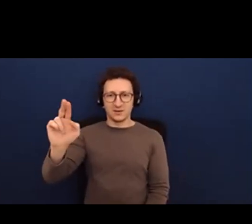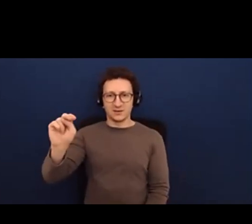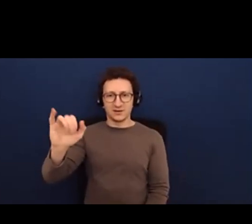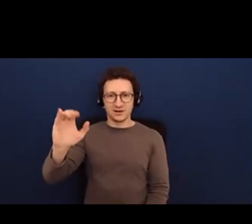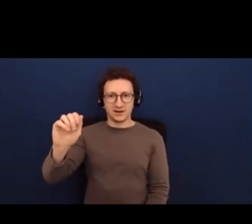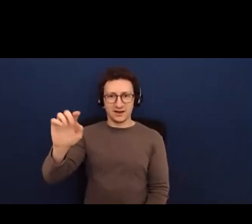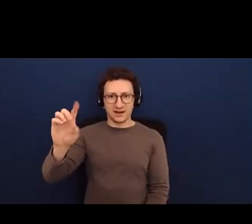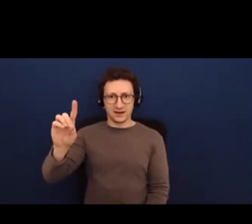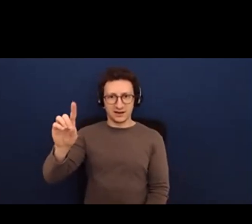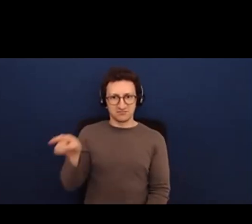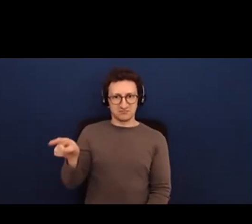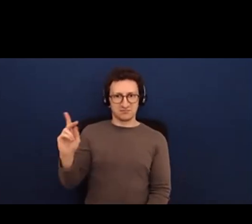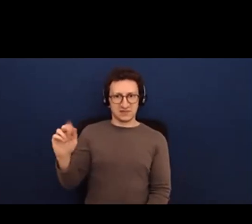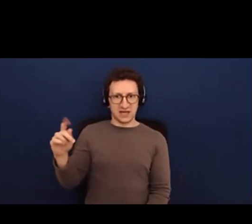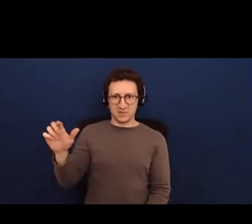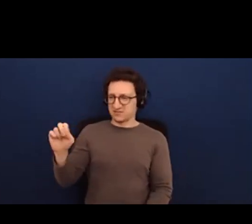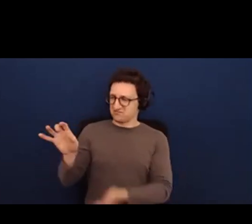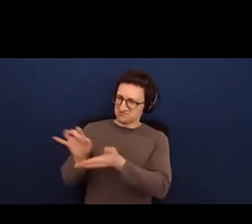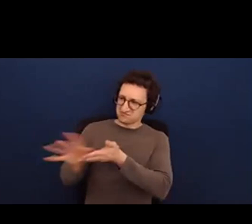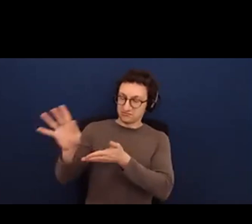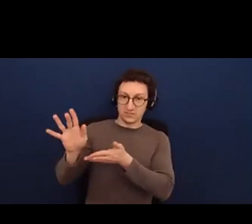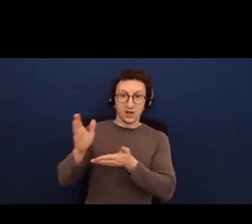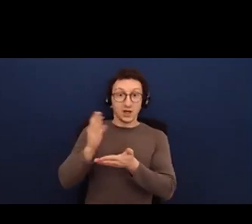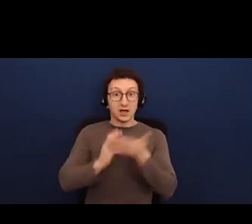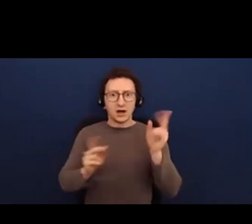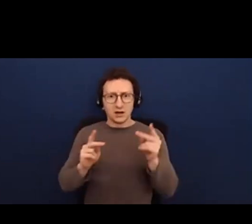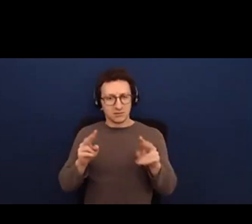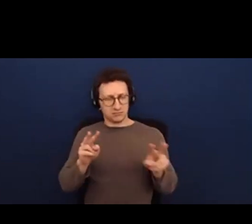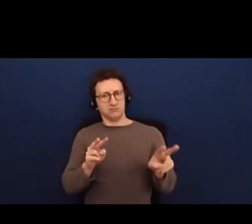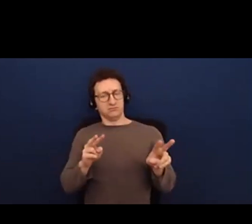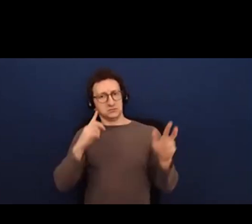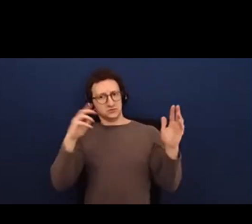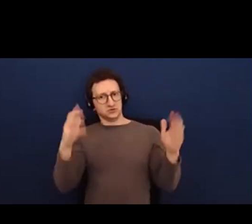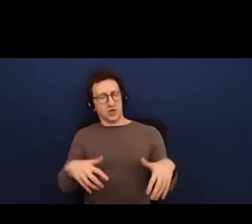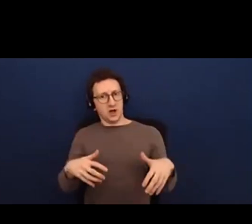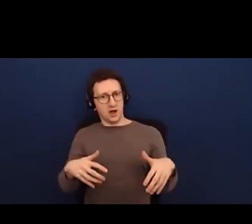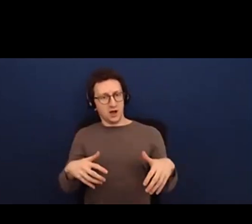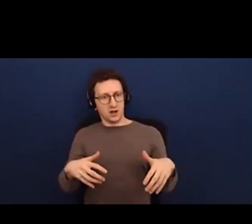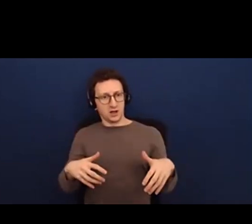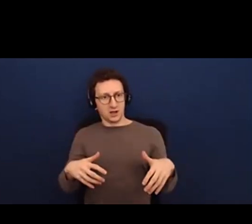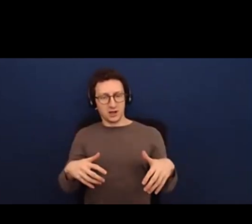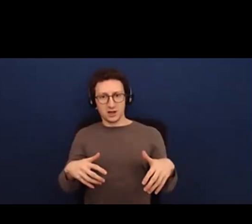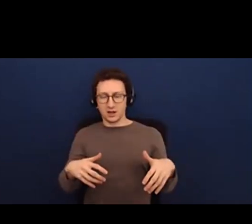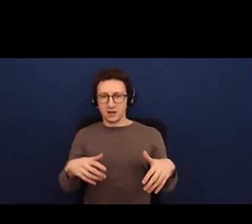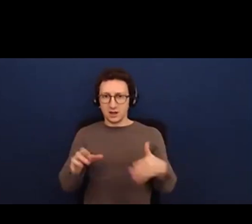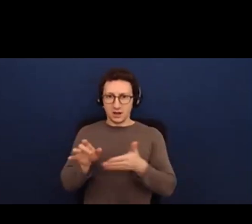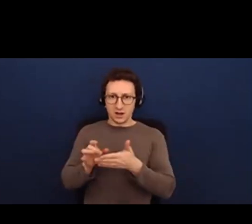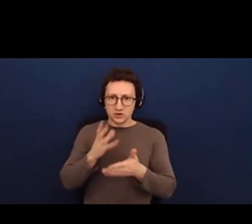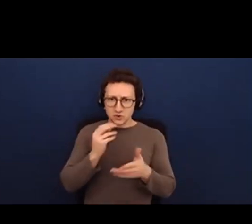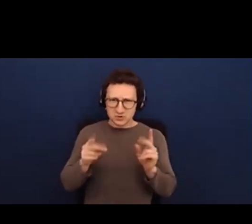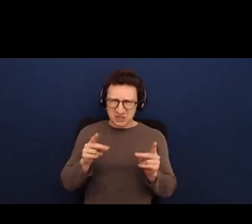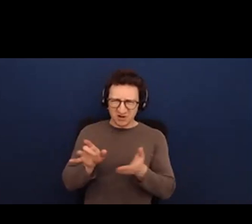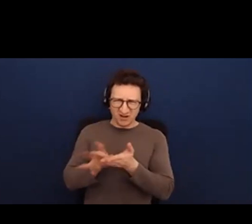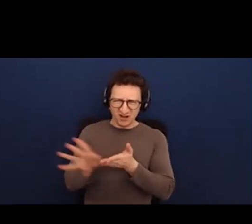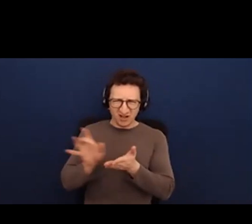this excommunication, some people are very surprised to find out that the Jews had excommunication. Remember, Spinoza,